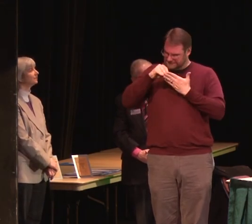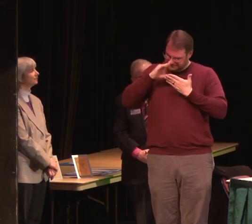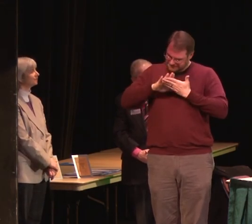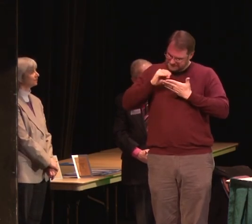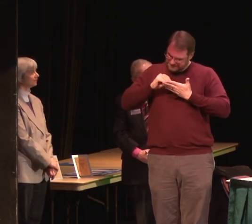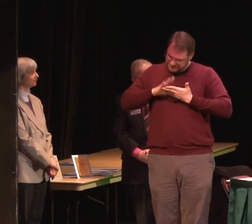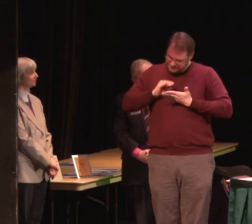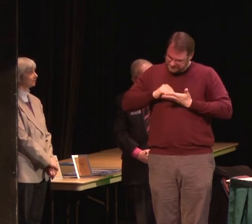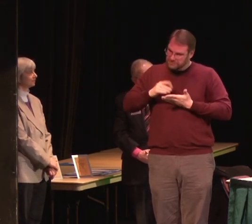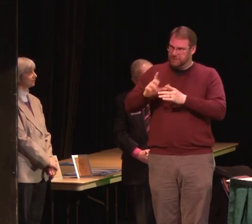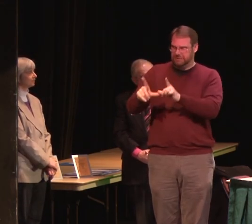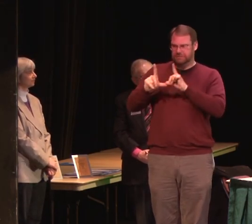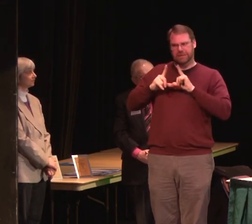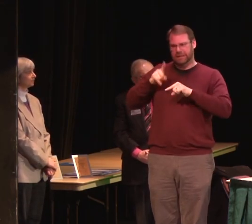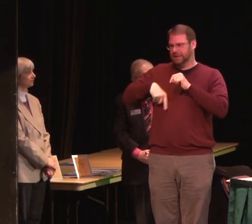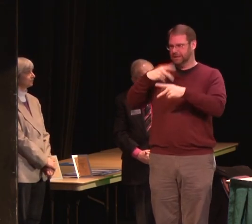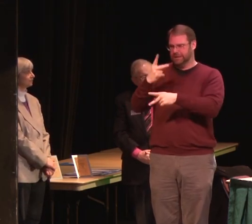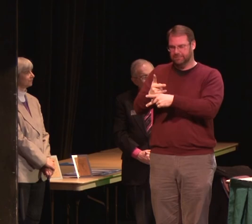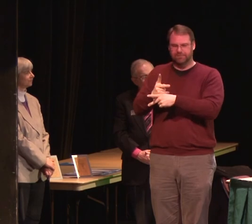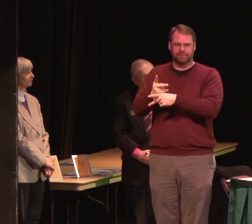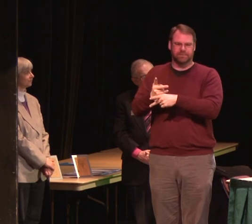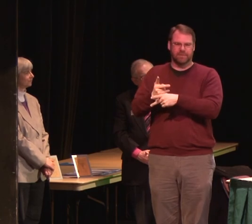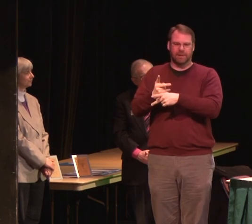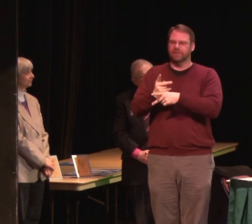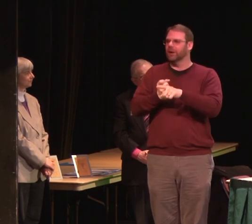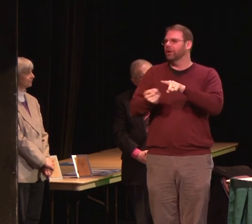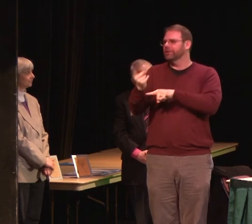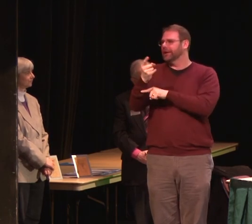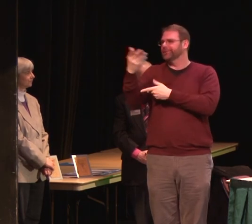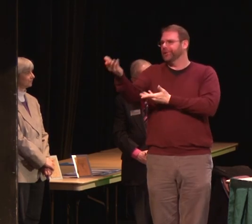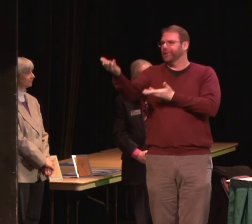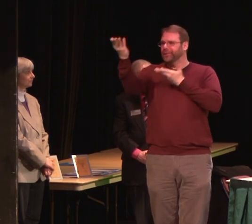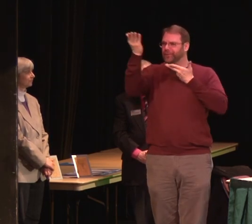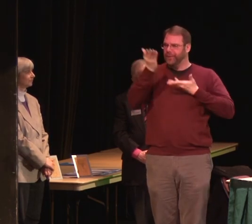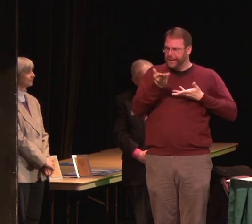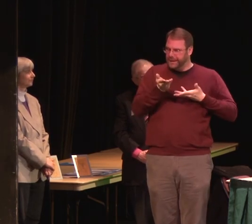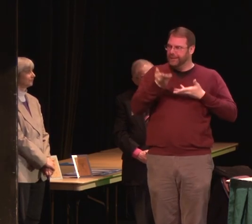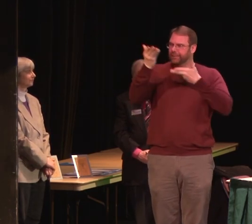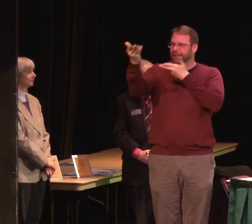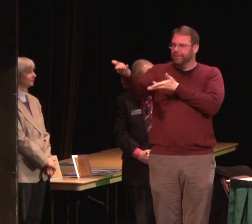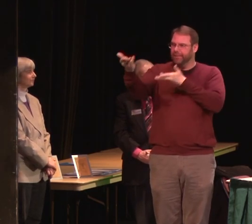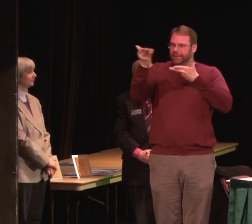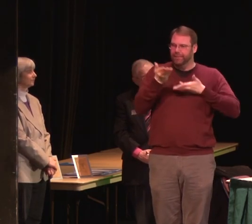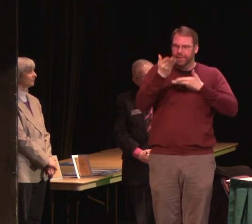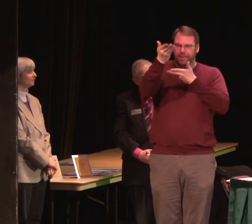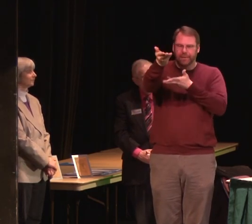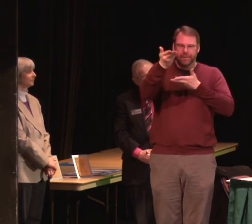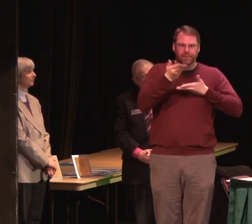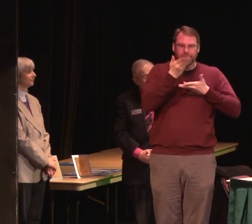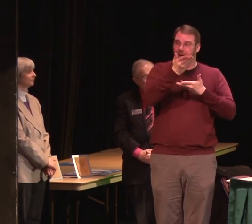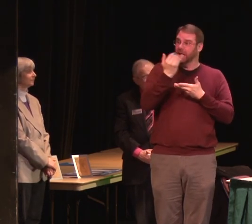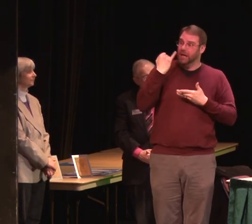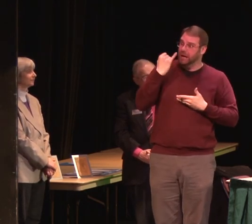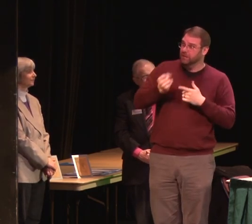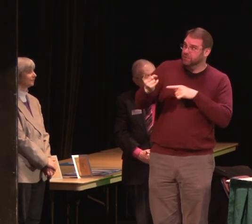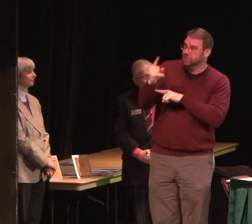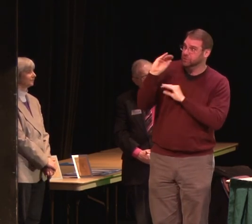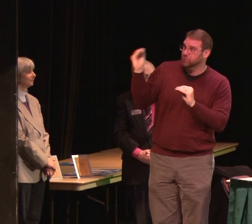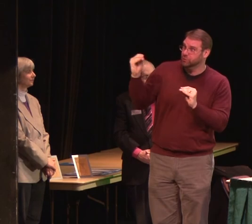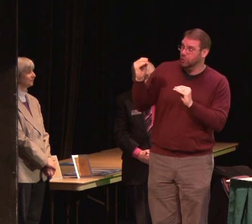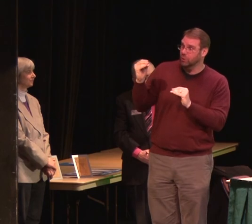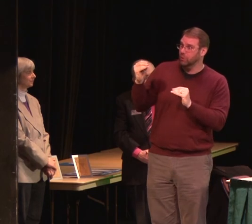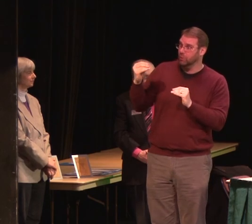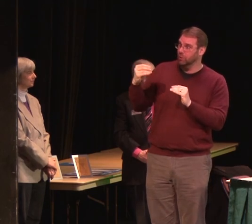year, and then next year you have to bring it back if there's not a recipient from your school. Hopefully there will be.